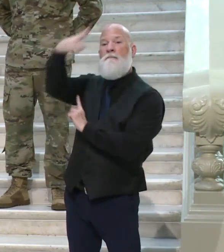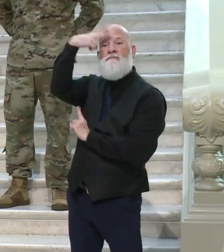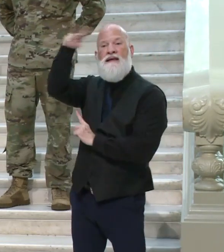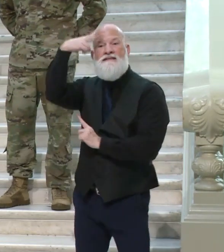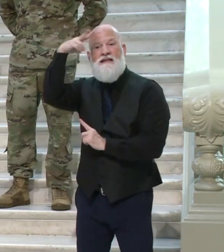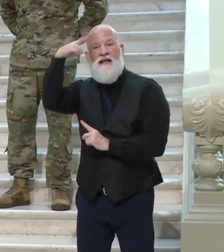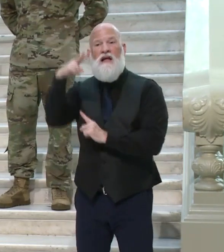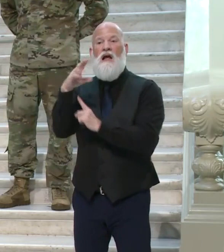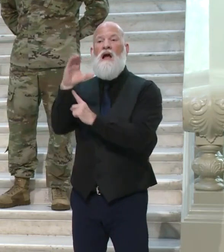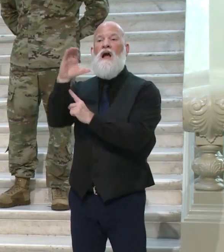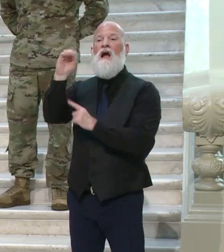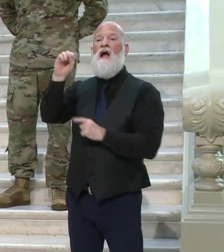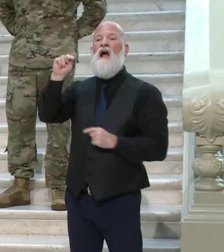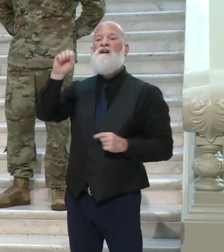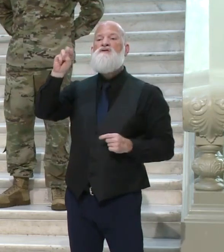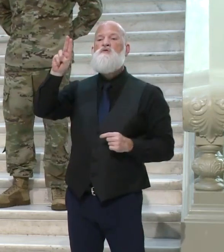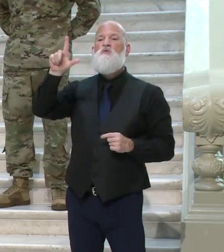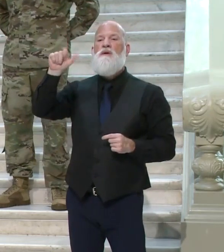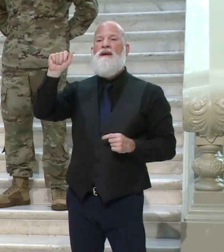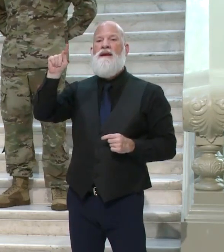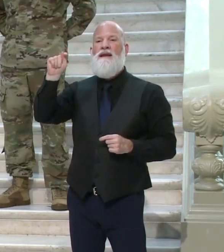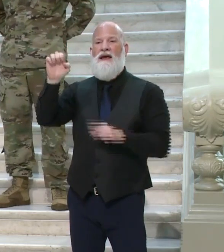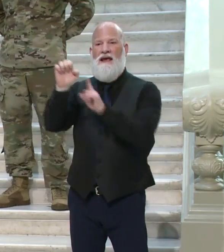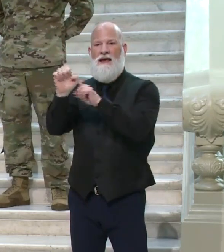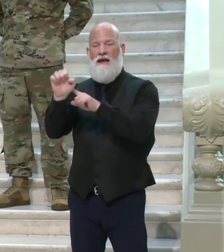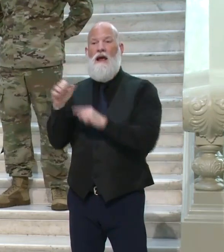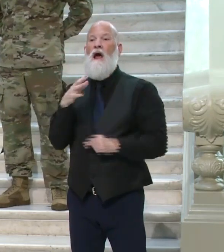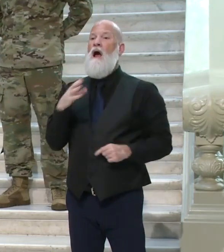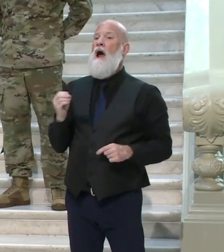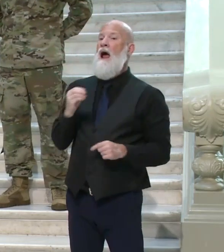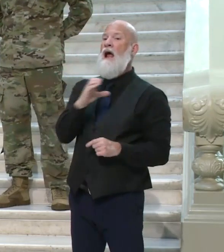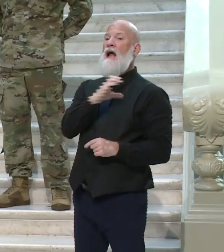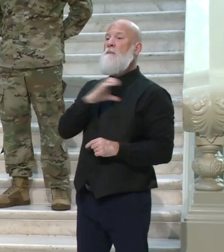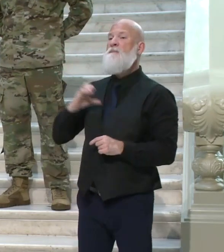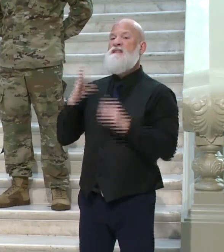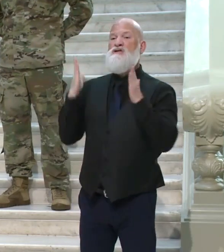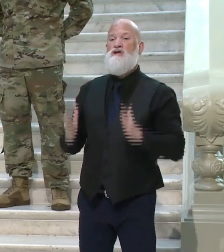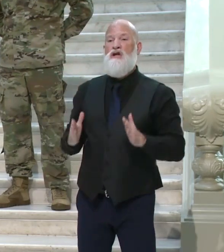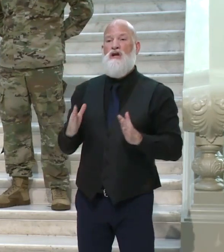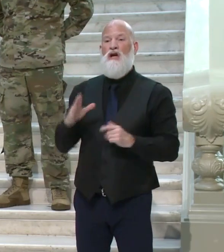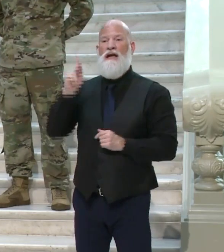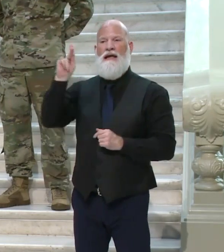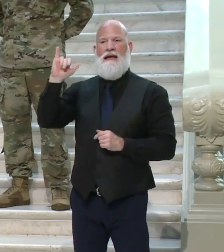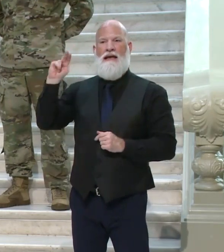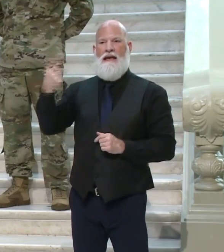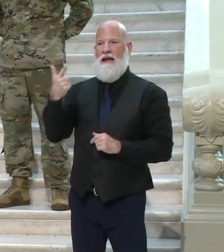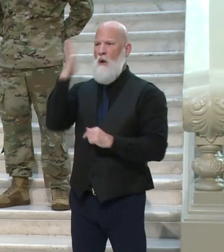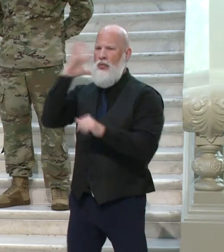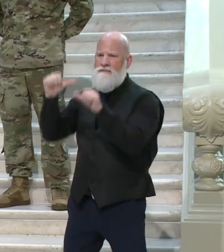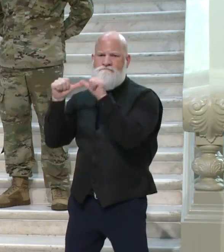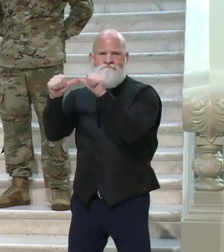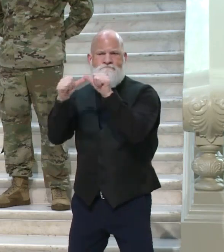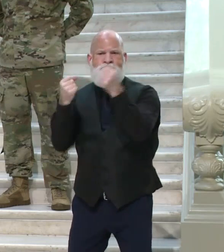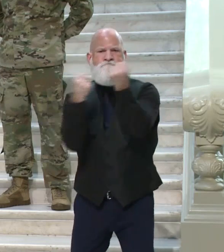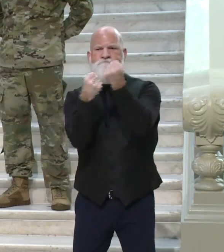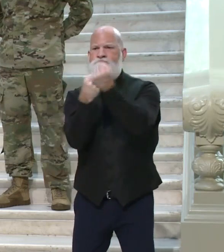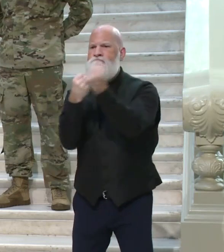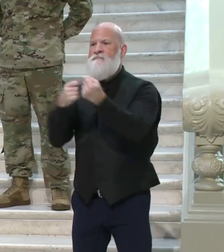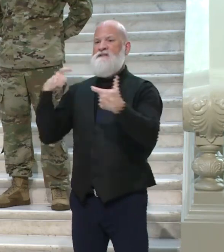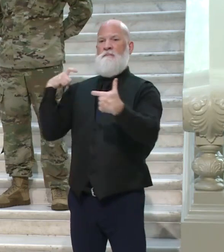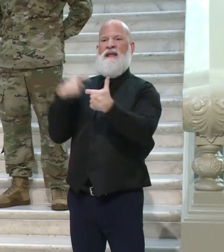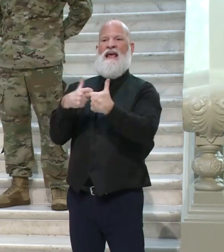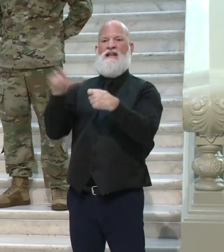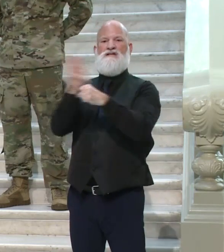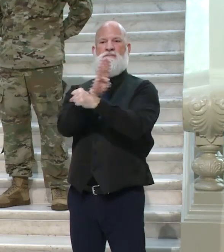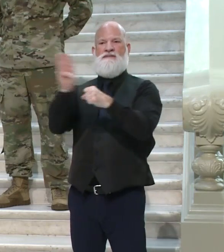will continue to actively engage communities across our state, starting in Hall County. Over the past few weeks,